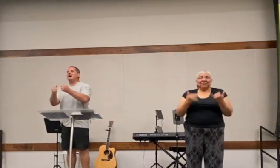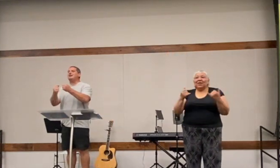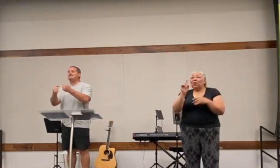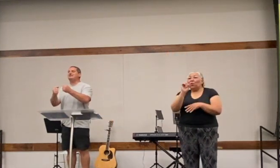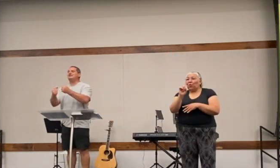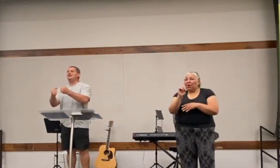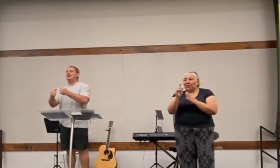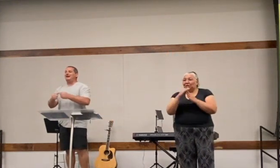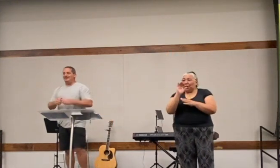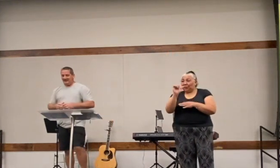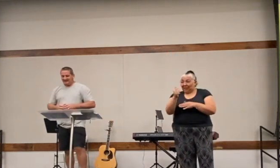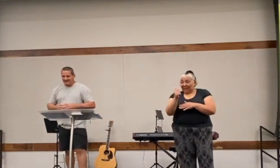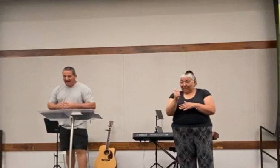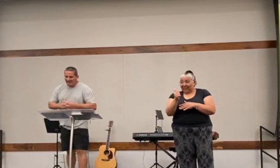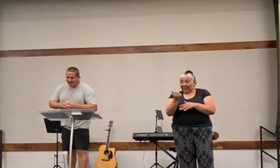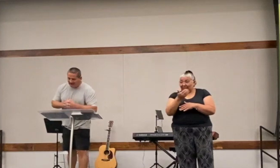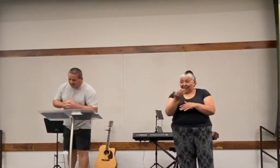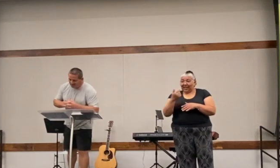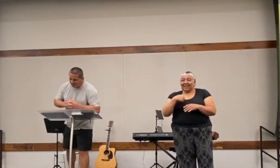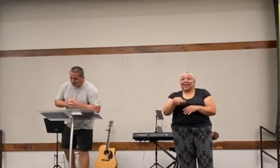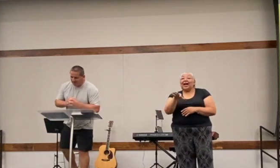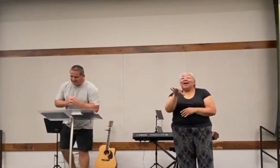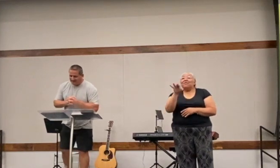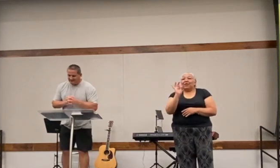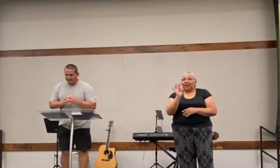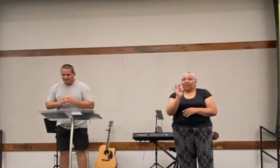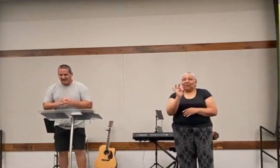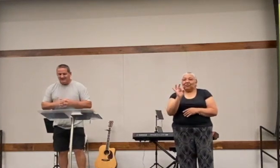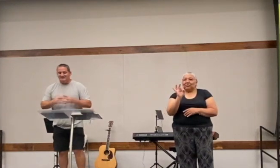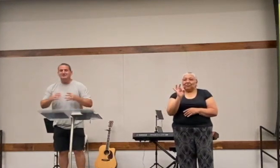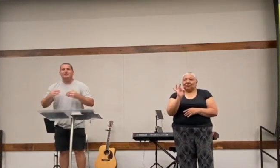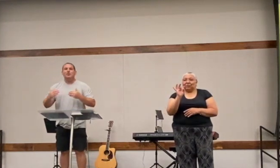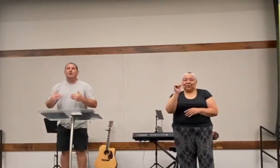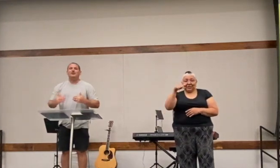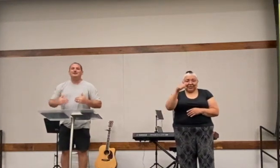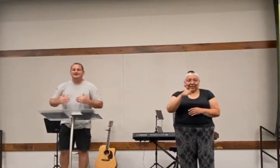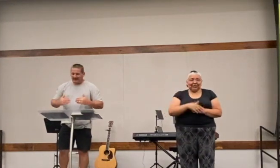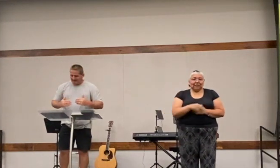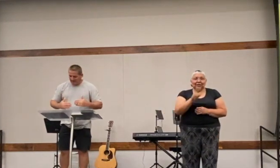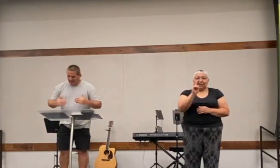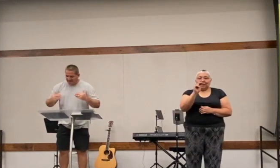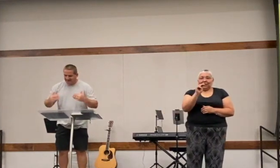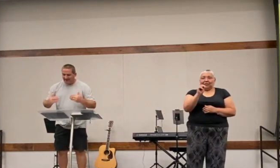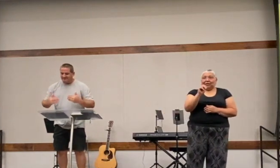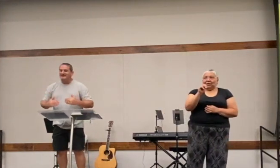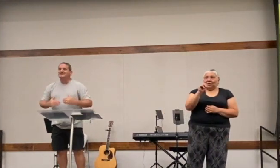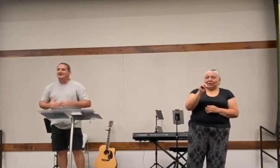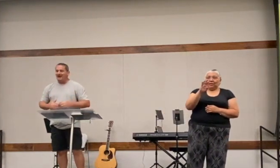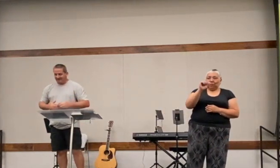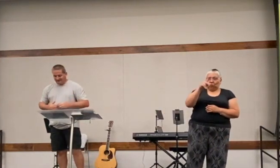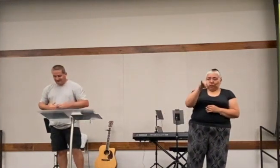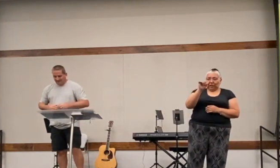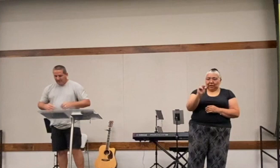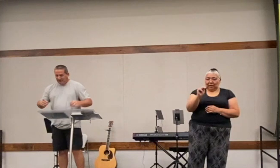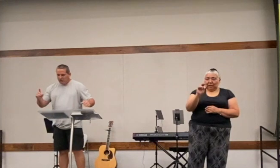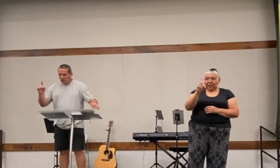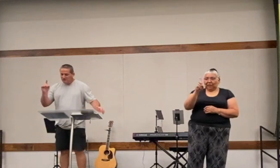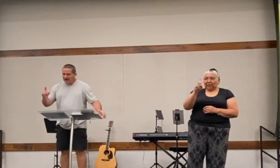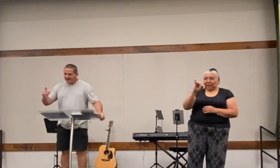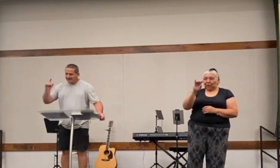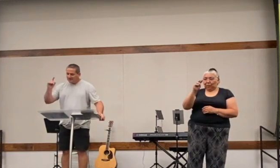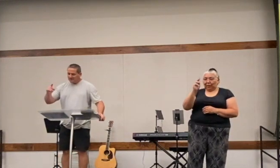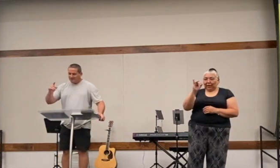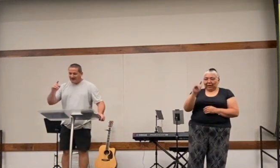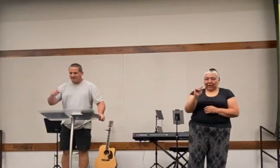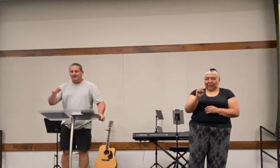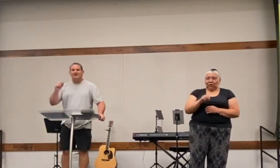of the top 10 things that I found was this. There was a Napoleon Dynamite top 10 signs. You are